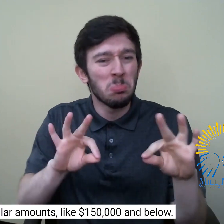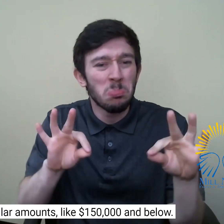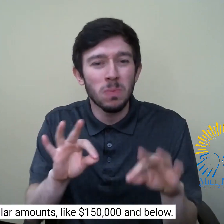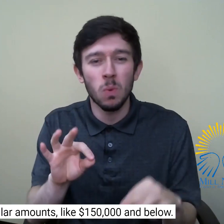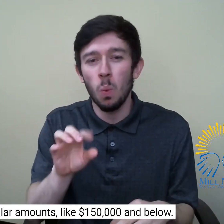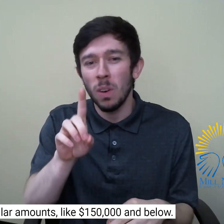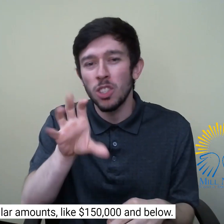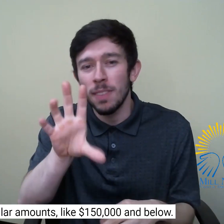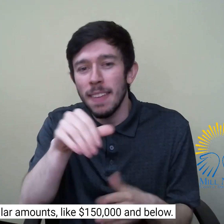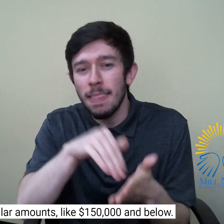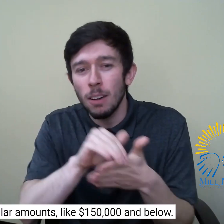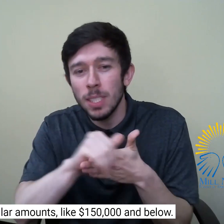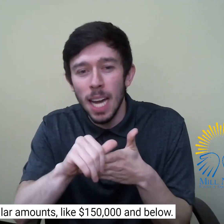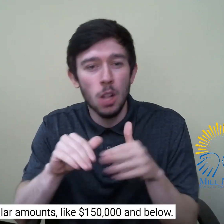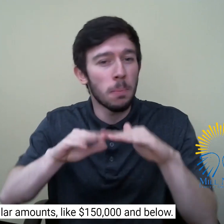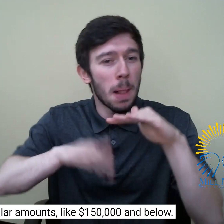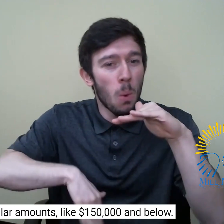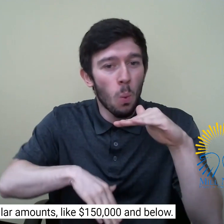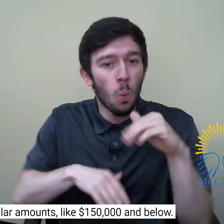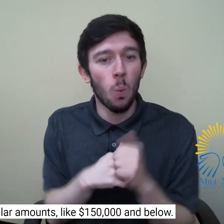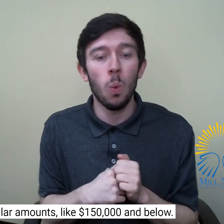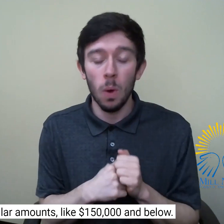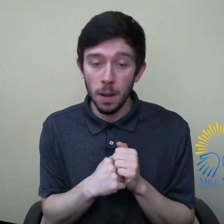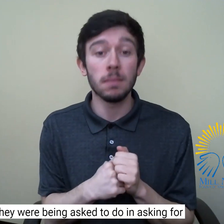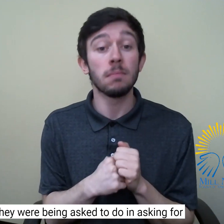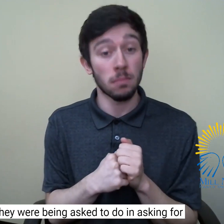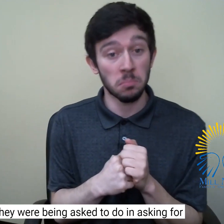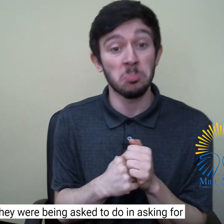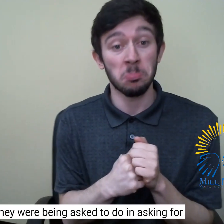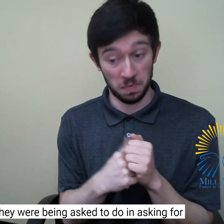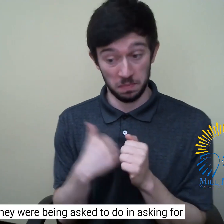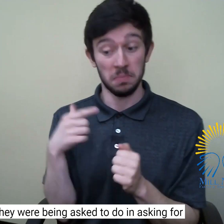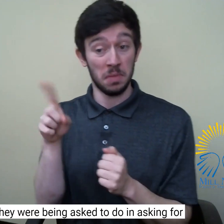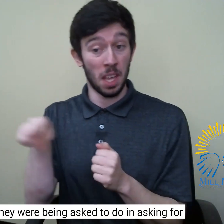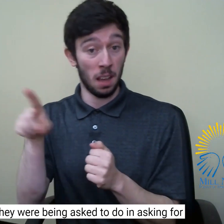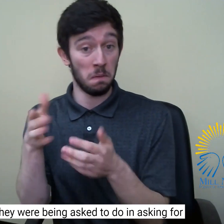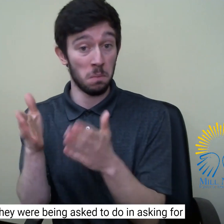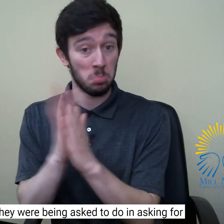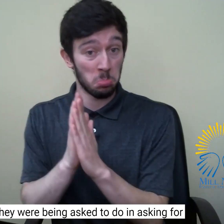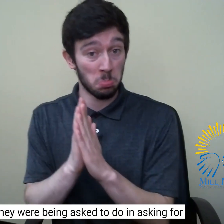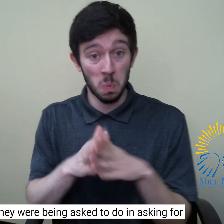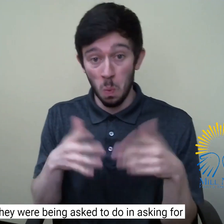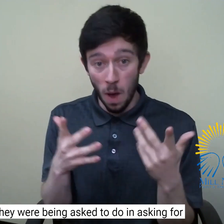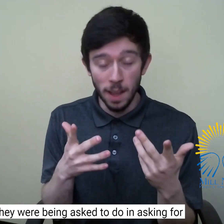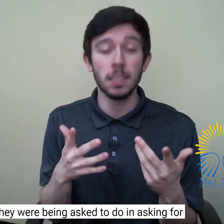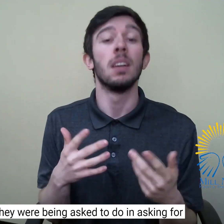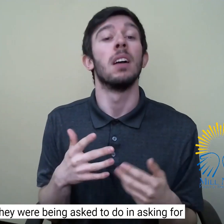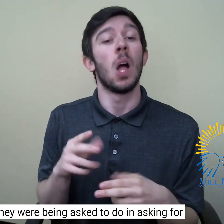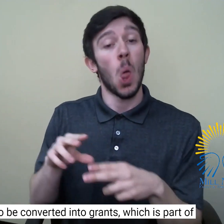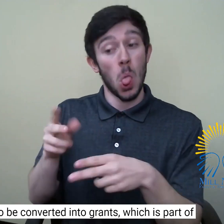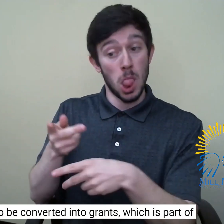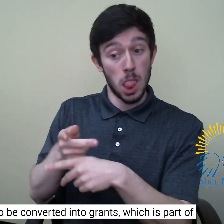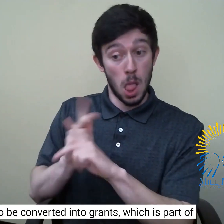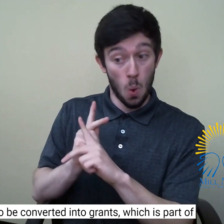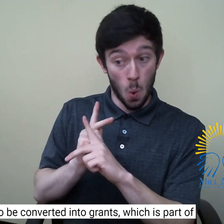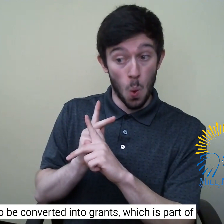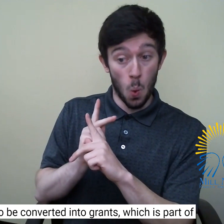like $150,000 and below. And what they were being asked to do in asking for those loans to be